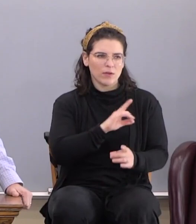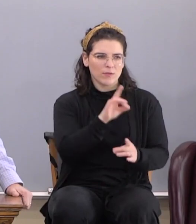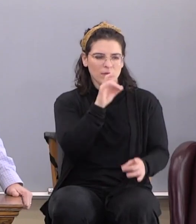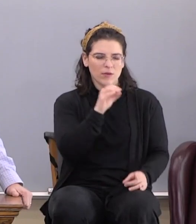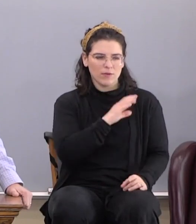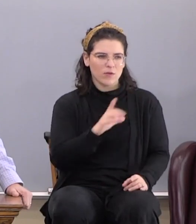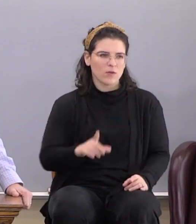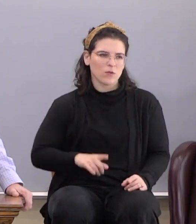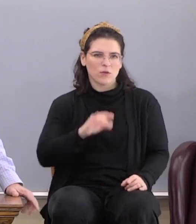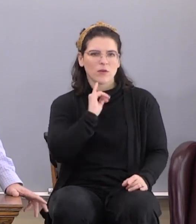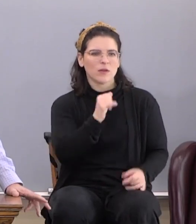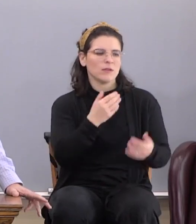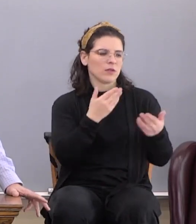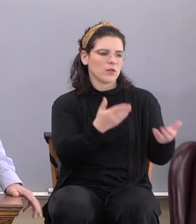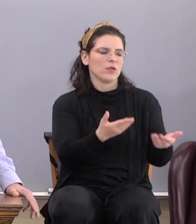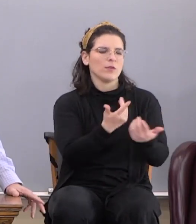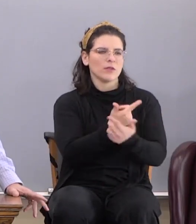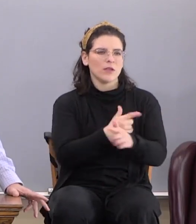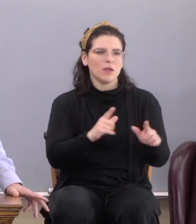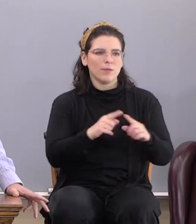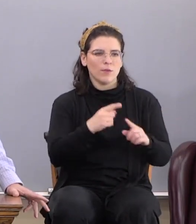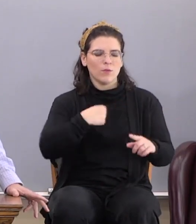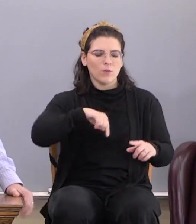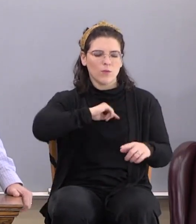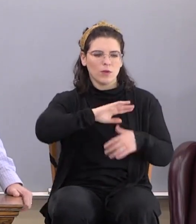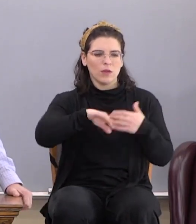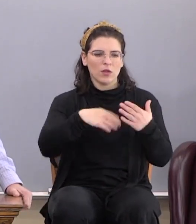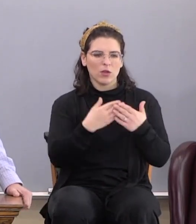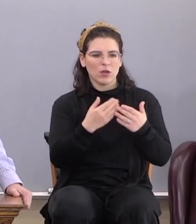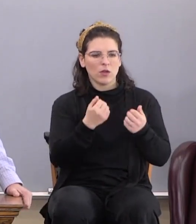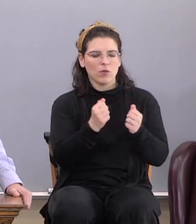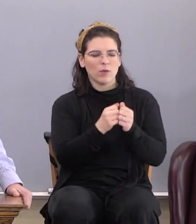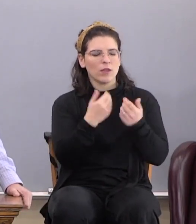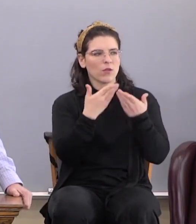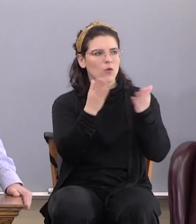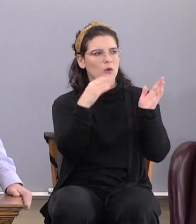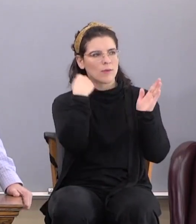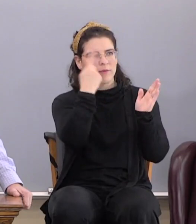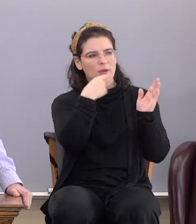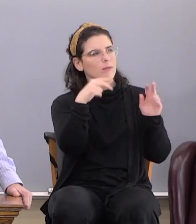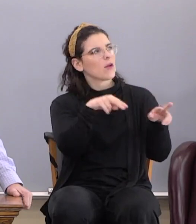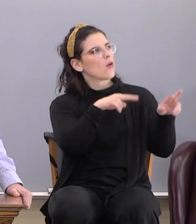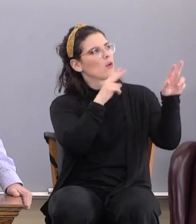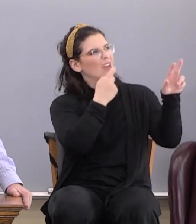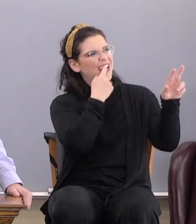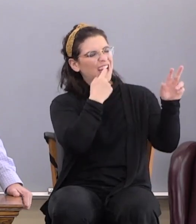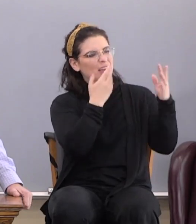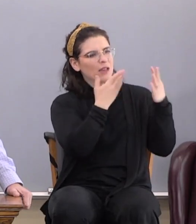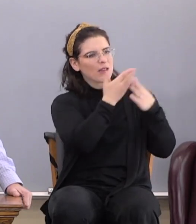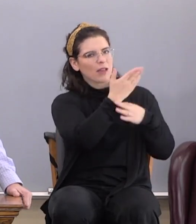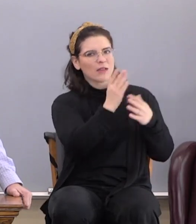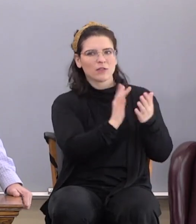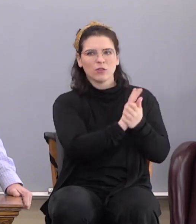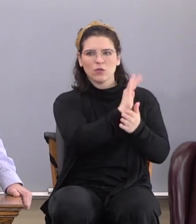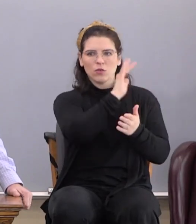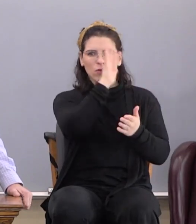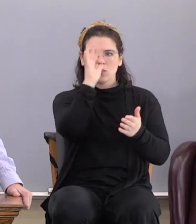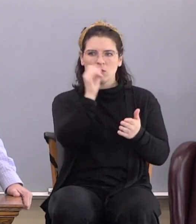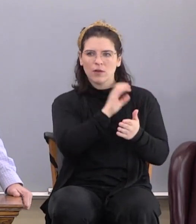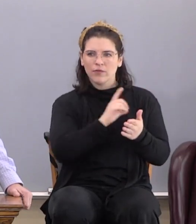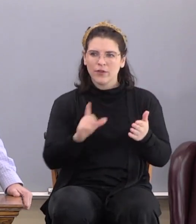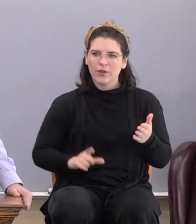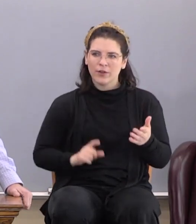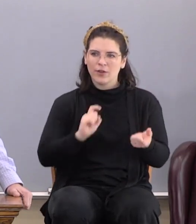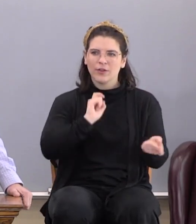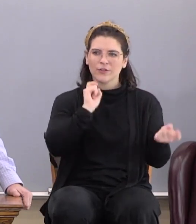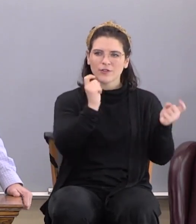is liberty. But we all, with open face, beholding as in a glass the glory of the Lord, are changed into the same image